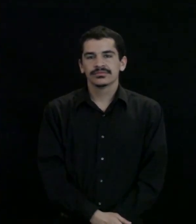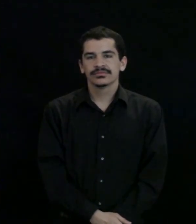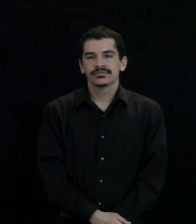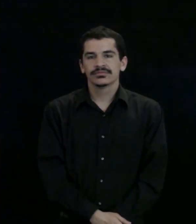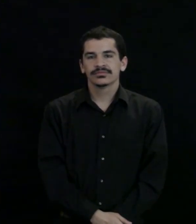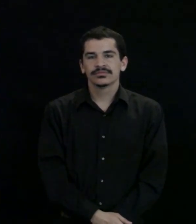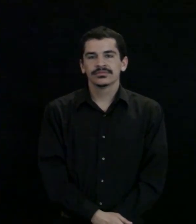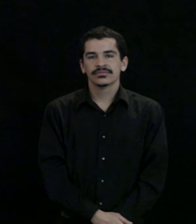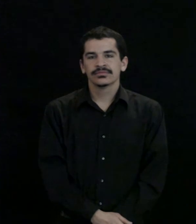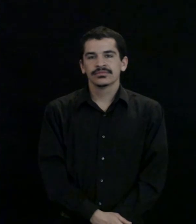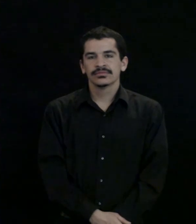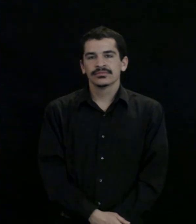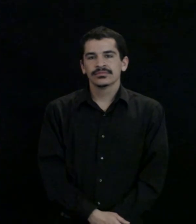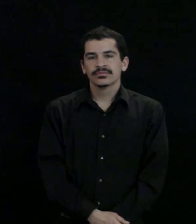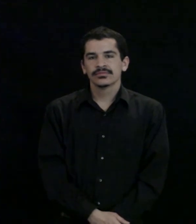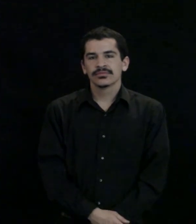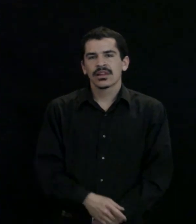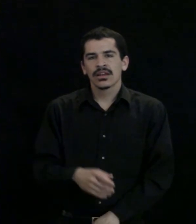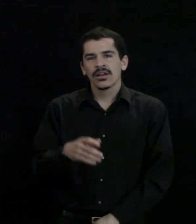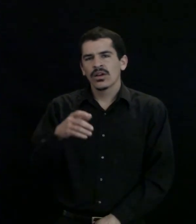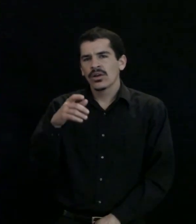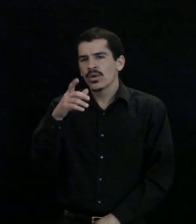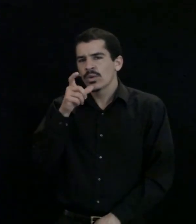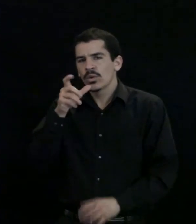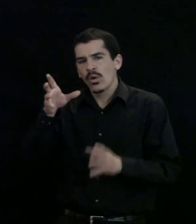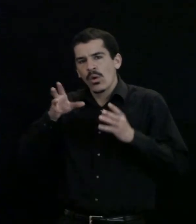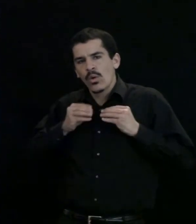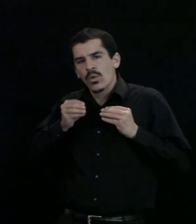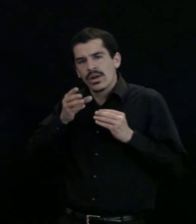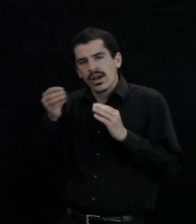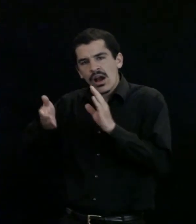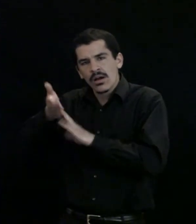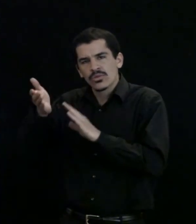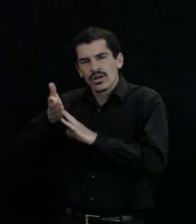Owner and operator would be the developer.